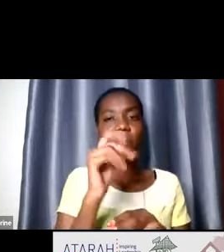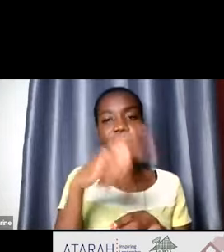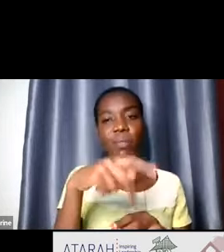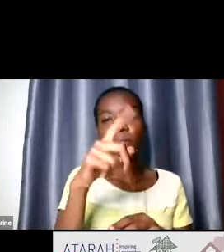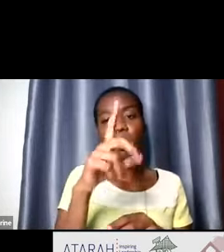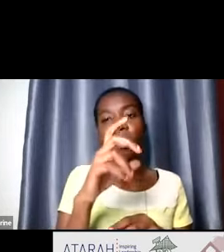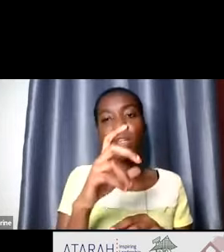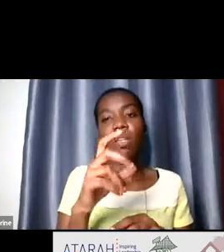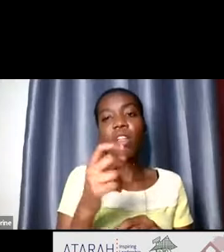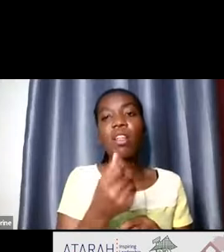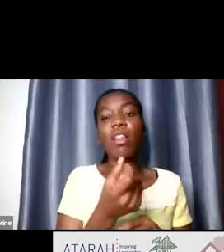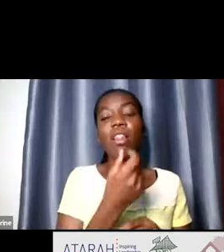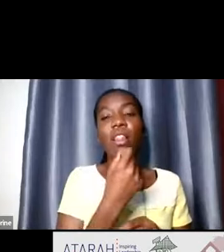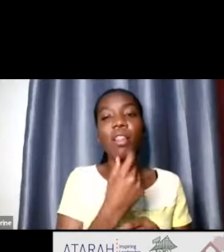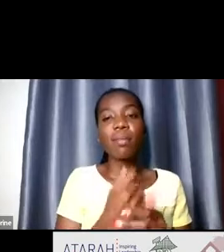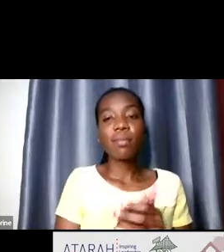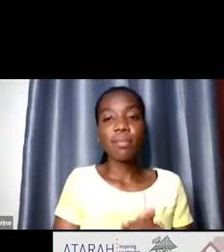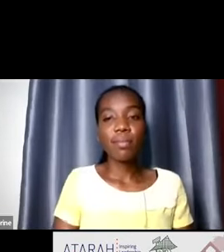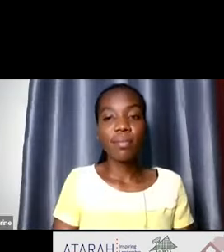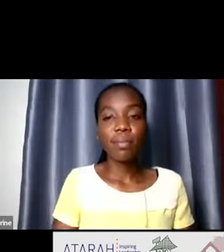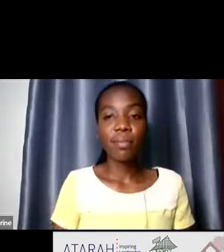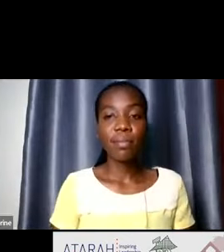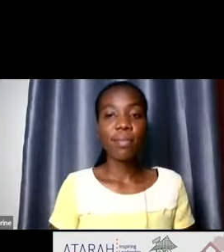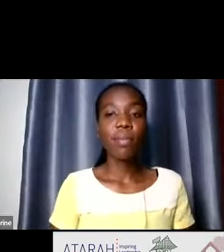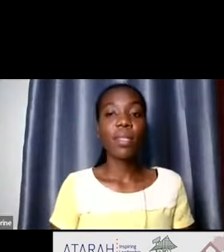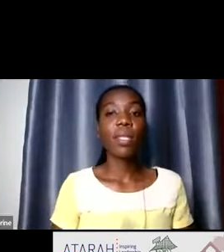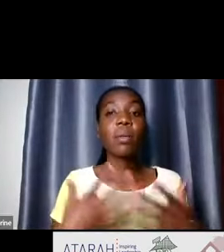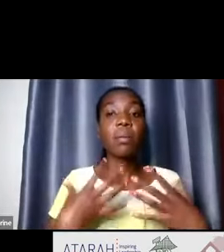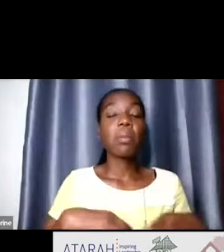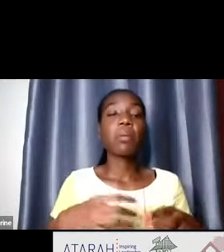Chele in local language. It's what people put in drinks.